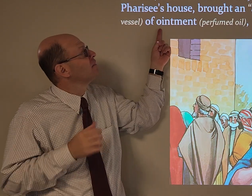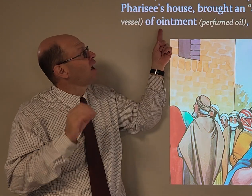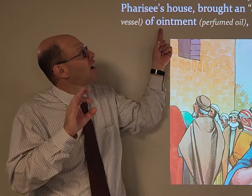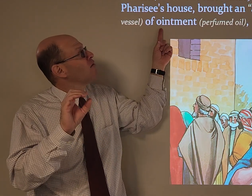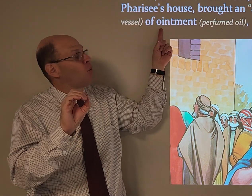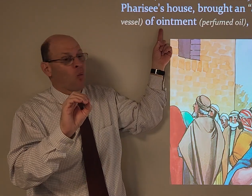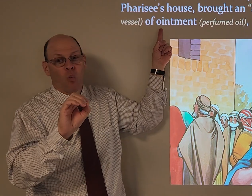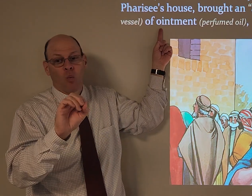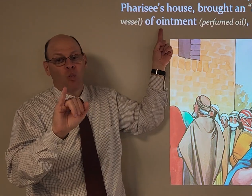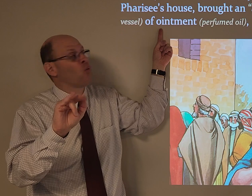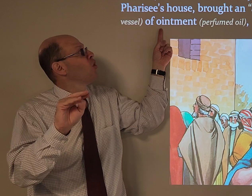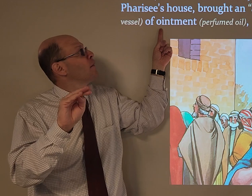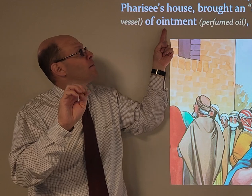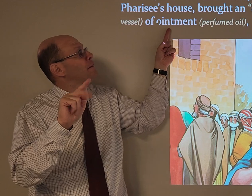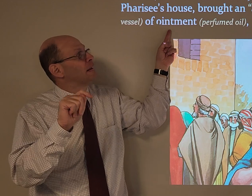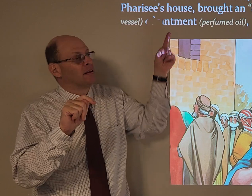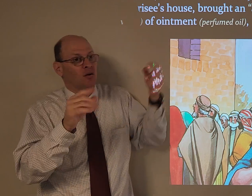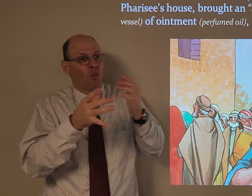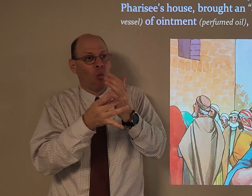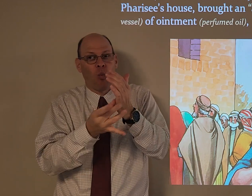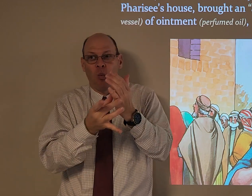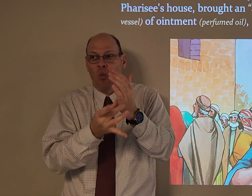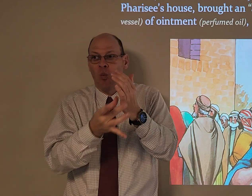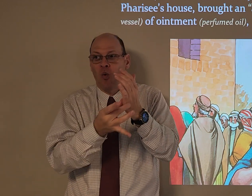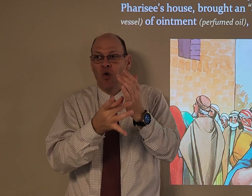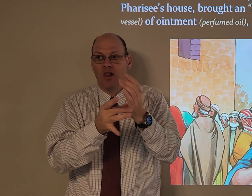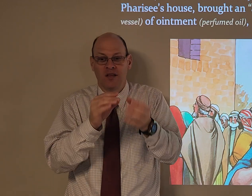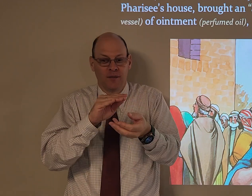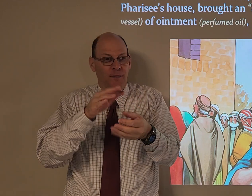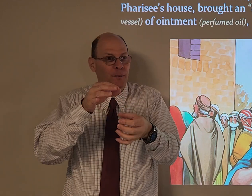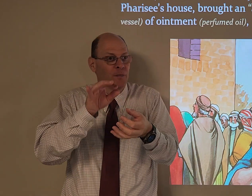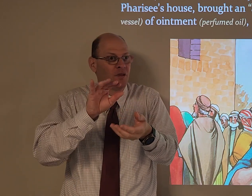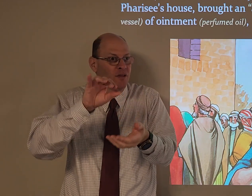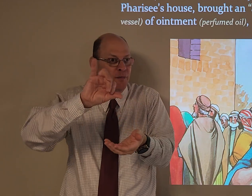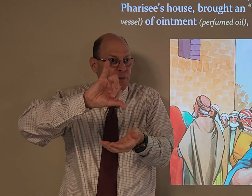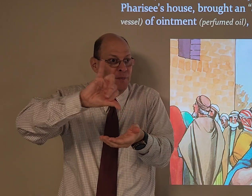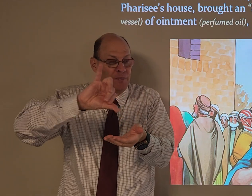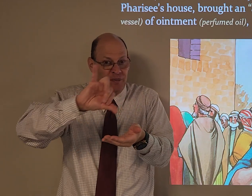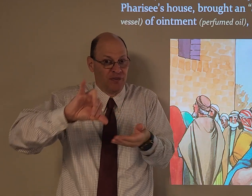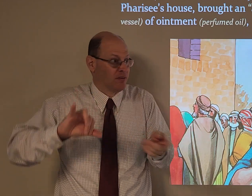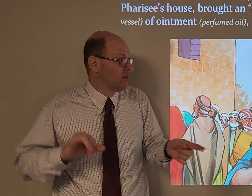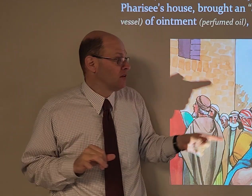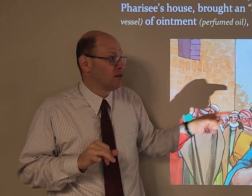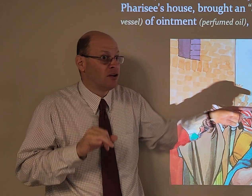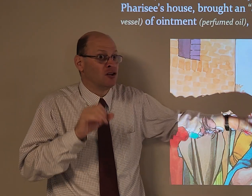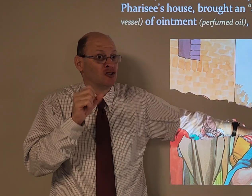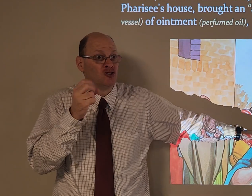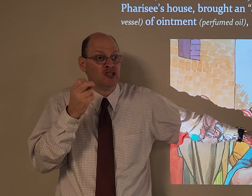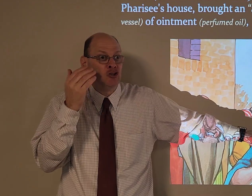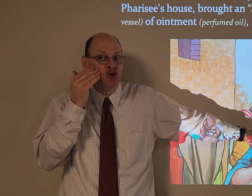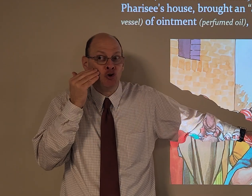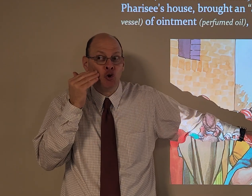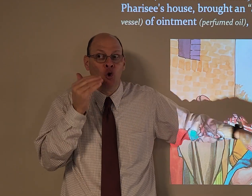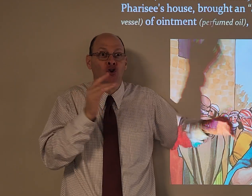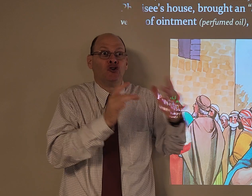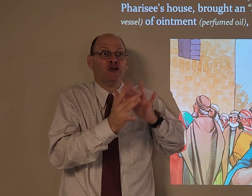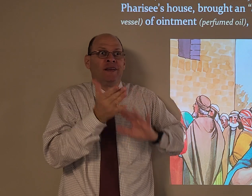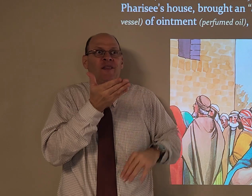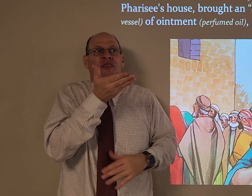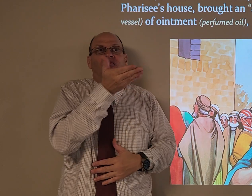lifestyle. They called her a sinner. They didn't want anything to do with her. She knew that Jesus